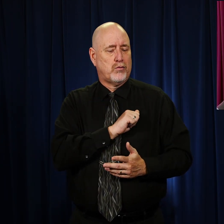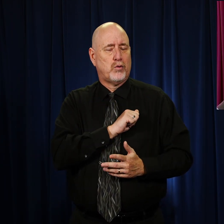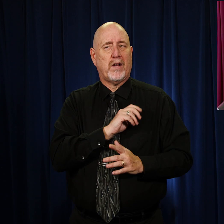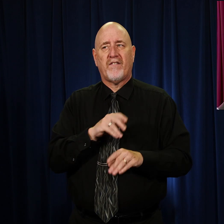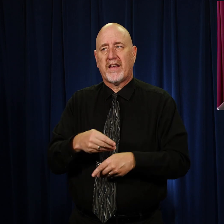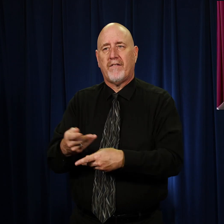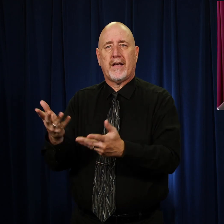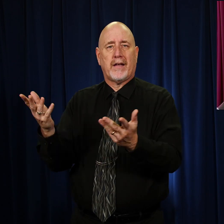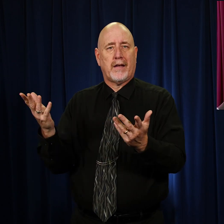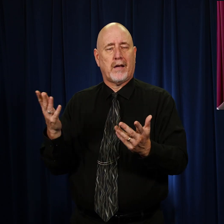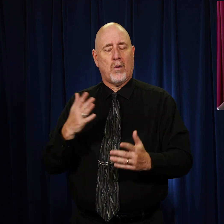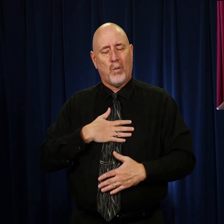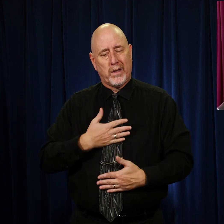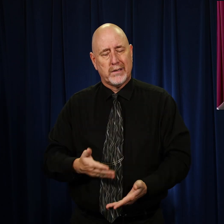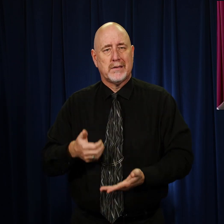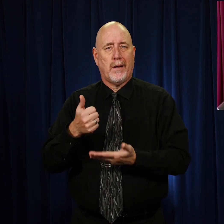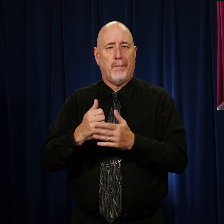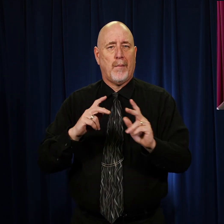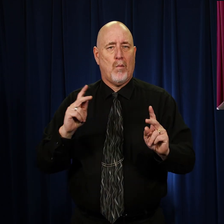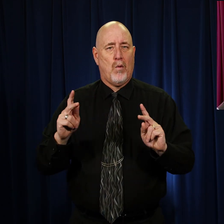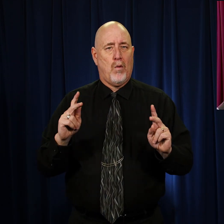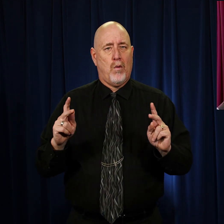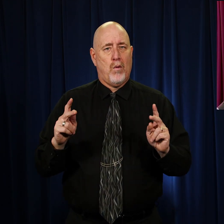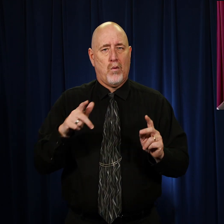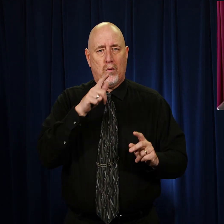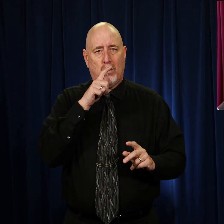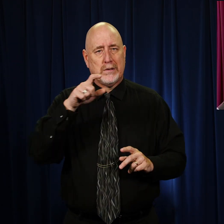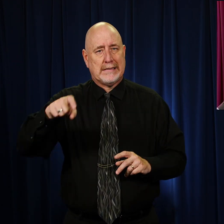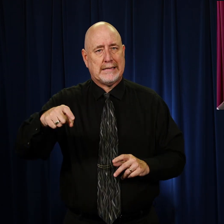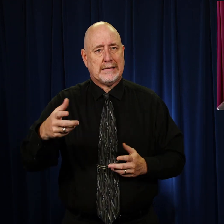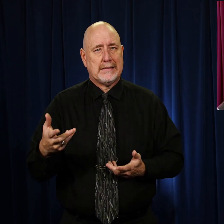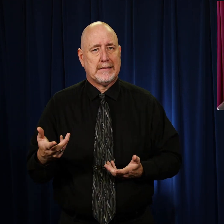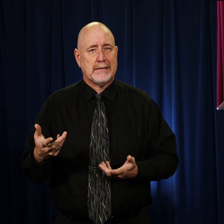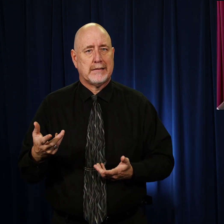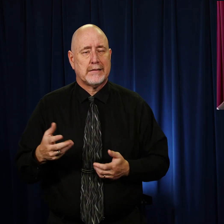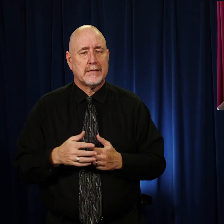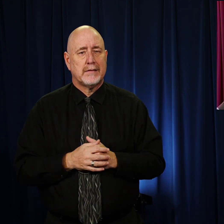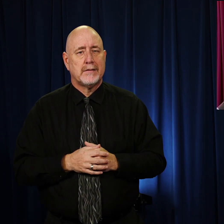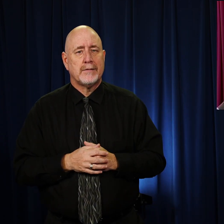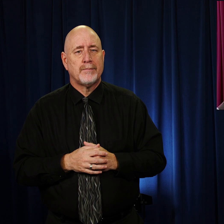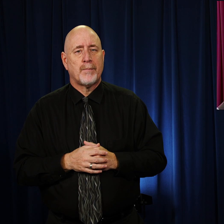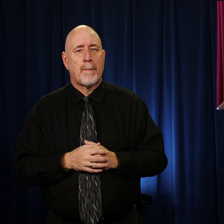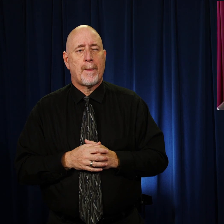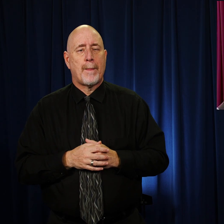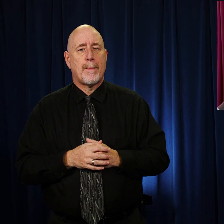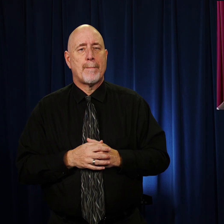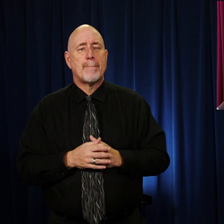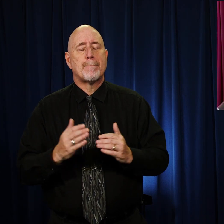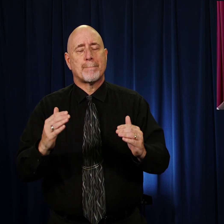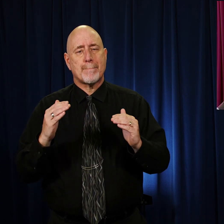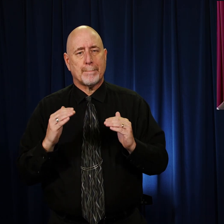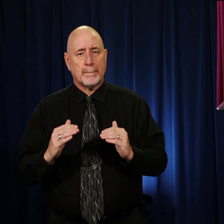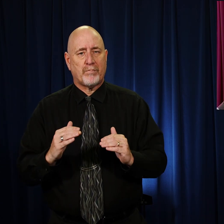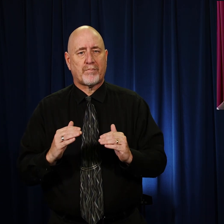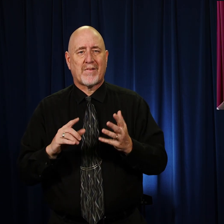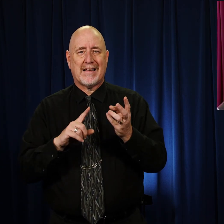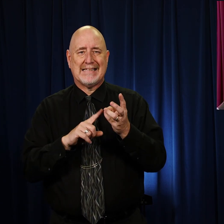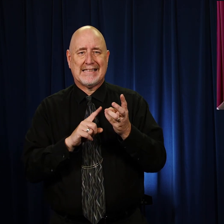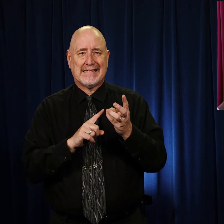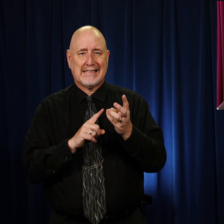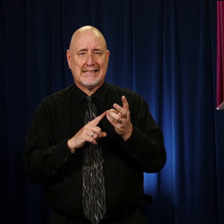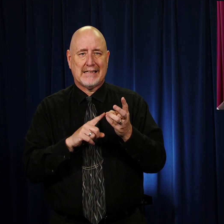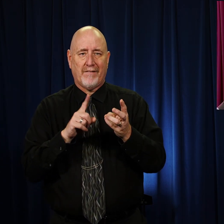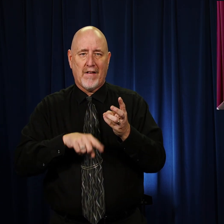attitude, a willingness to help other people who are in need. All right, let's move on then to the